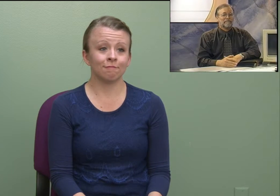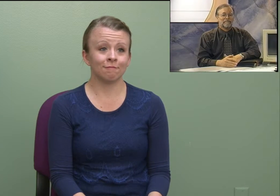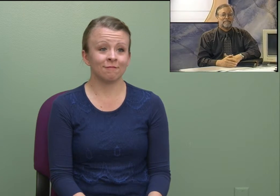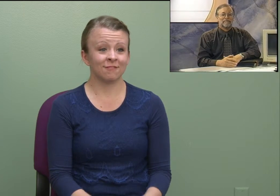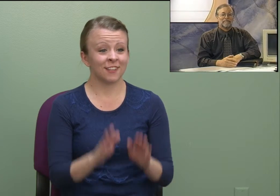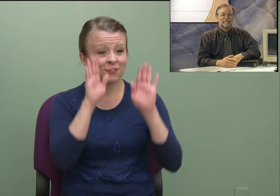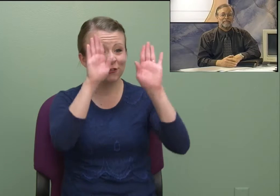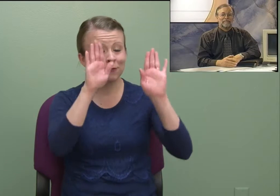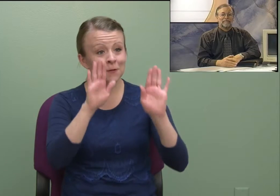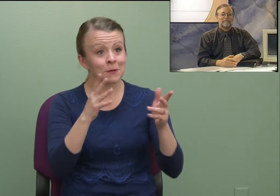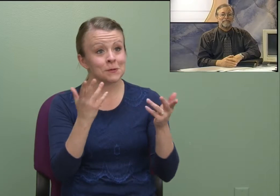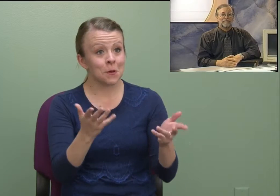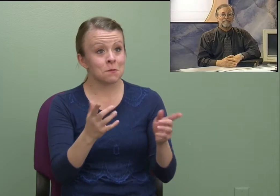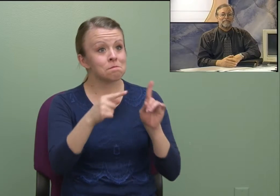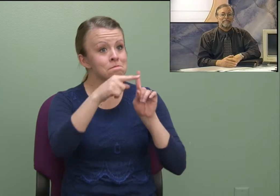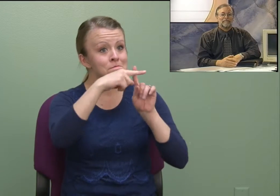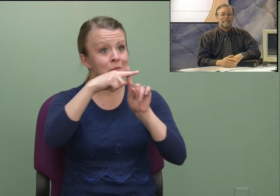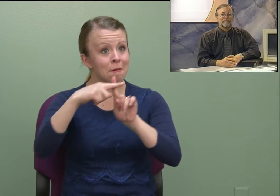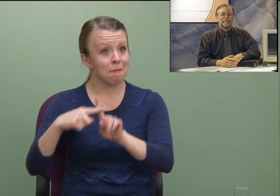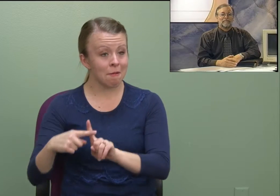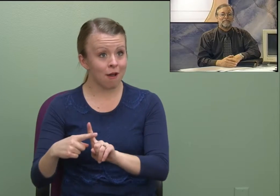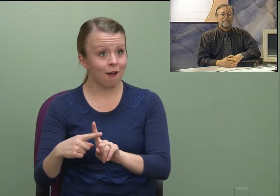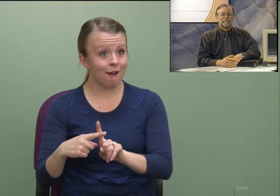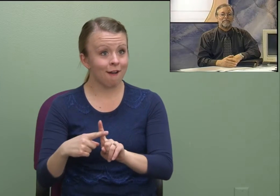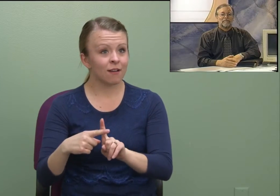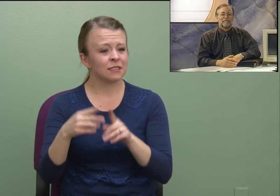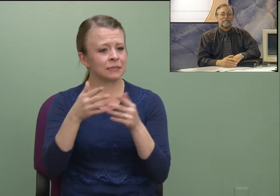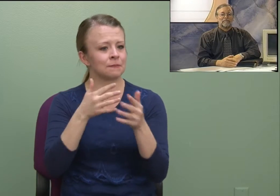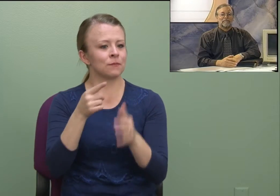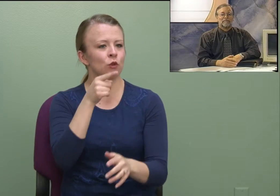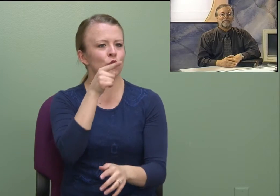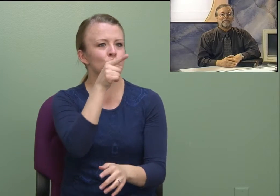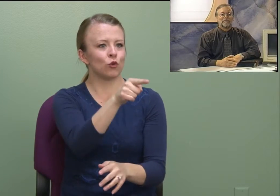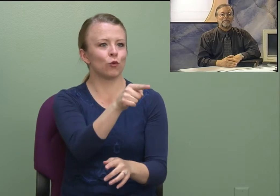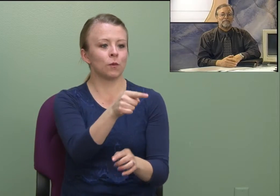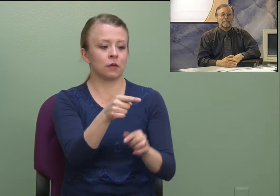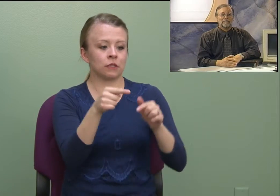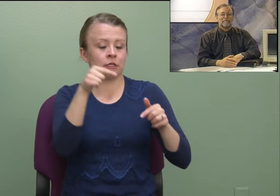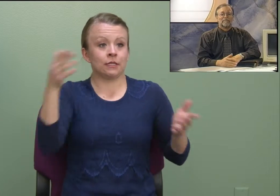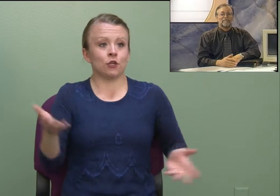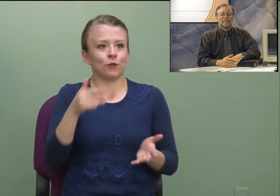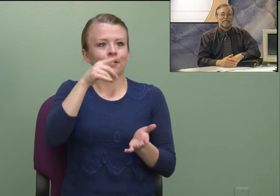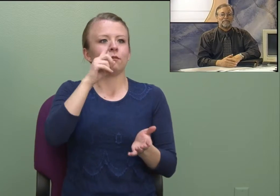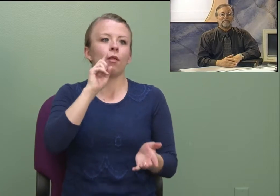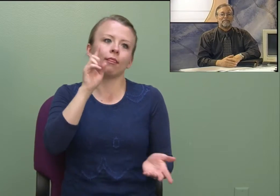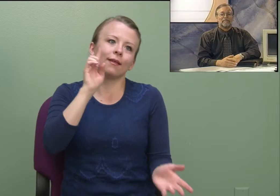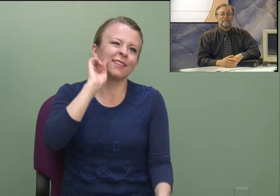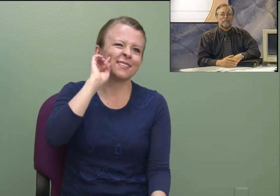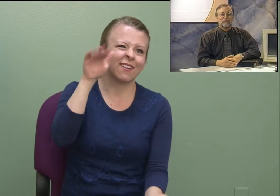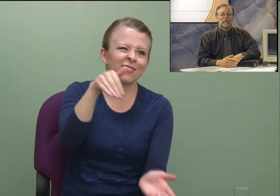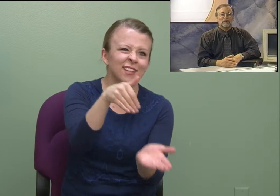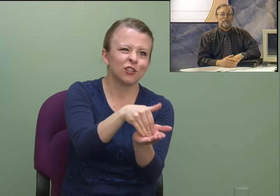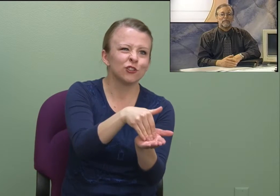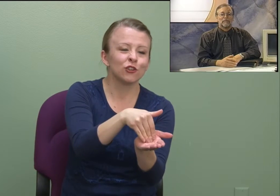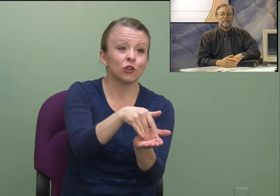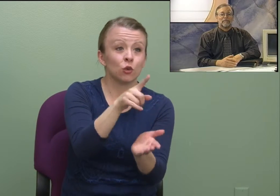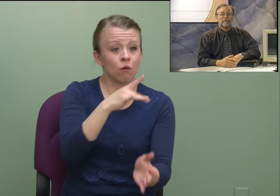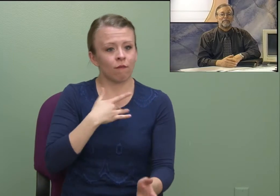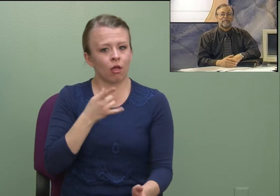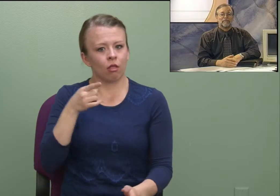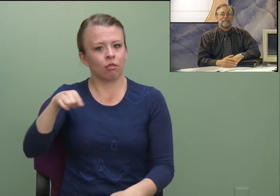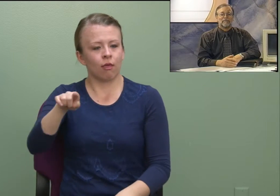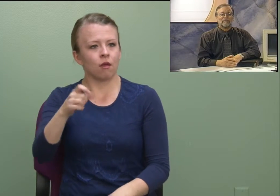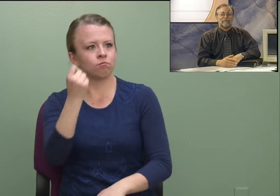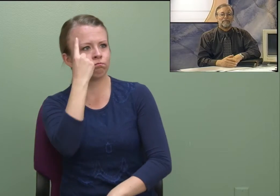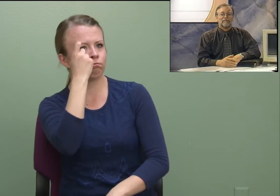Great, so it was mostly positive, even though you were doing it from the Deaf Center. They felt like they still got a lot out